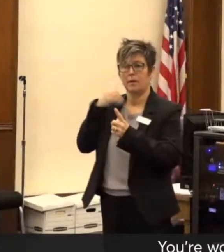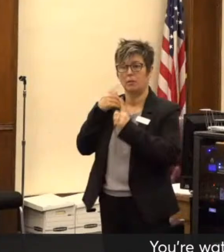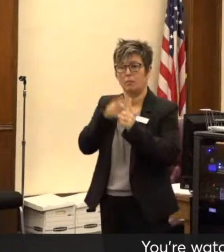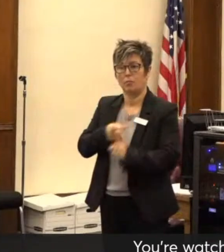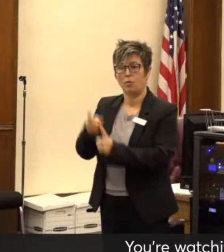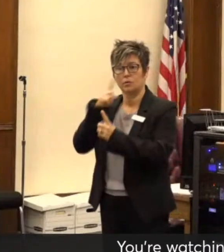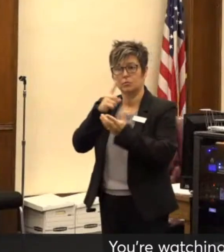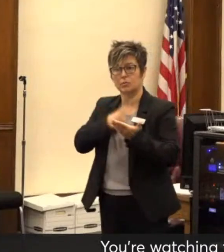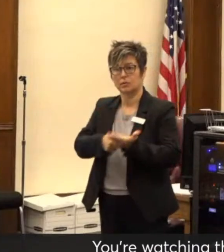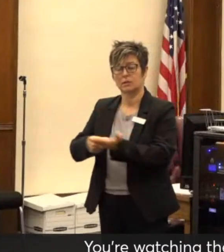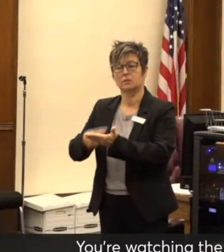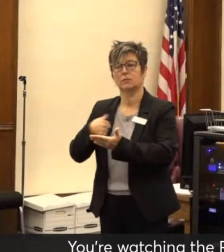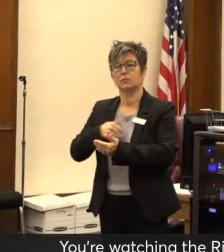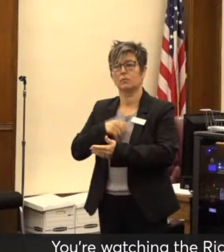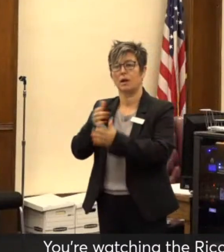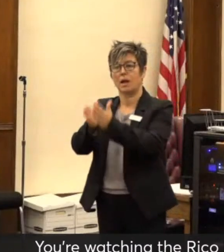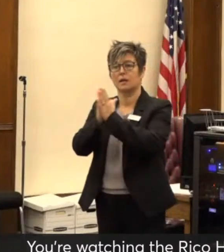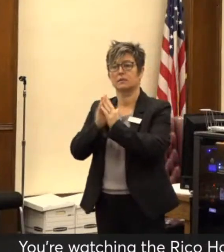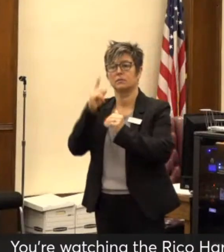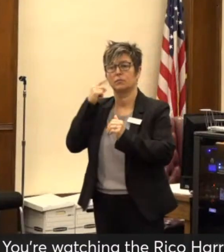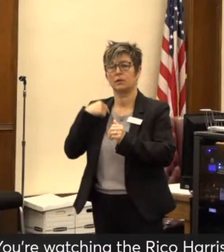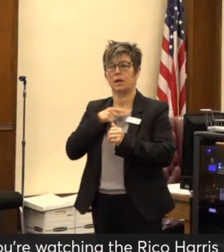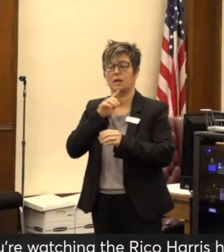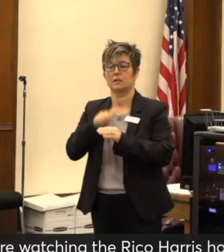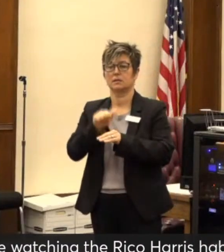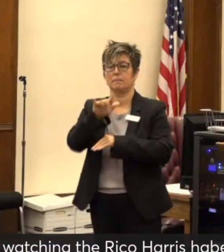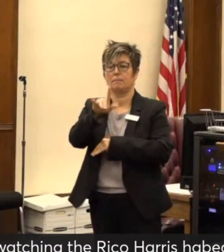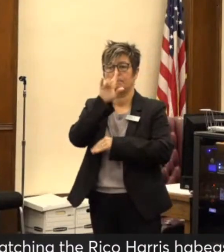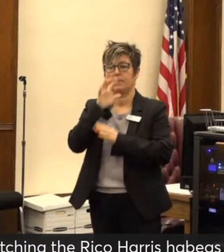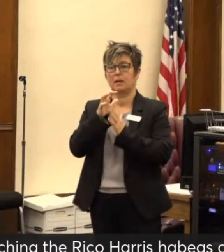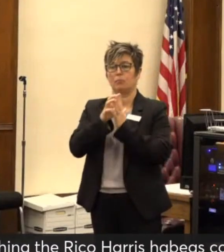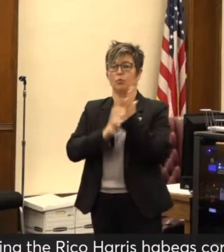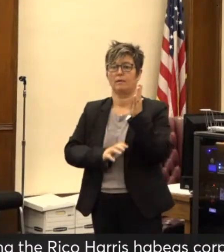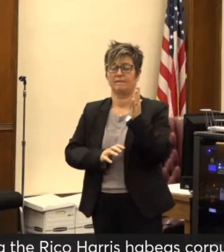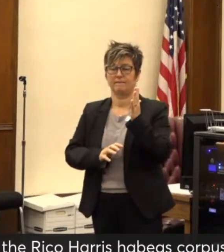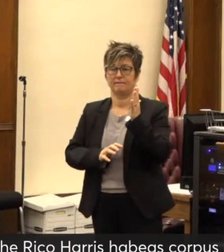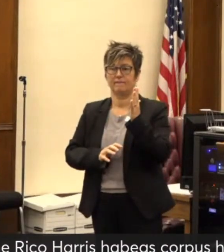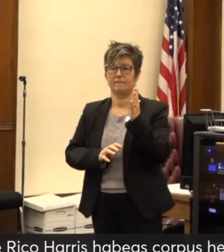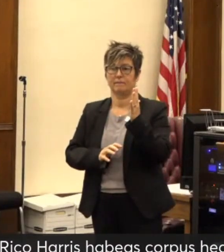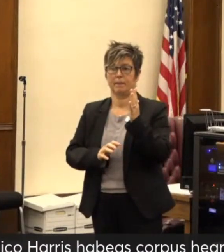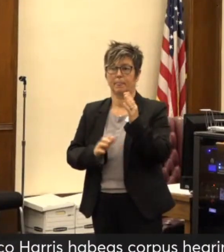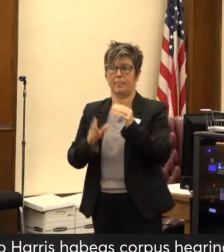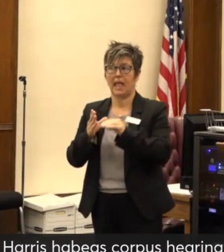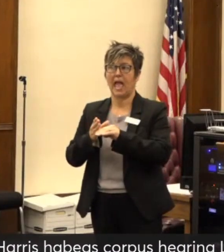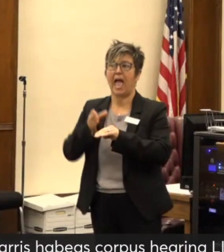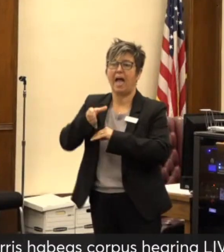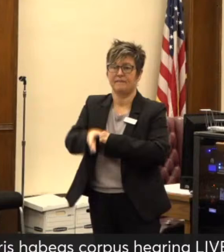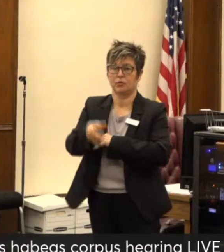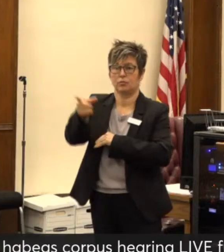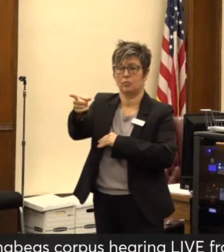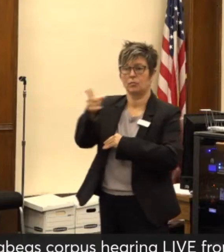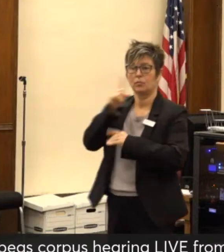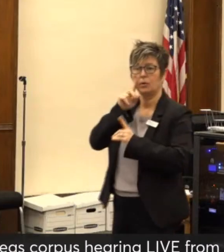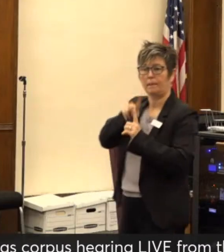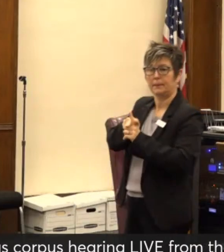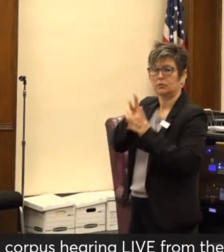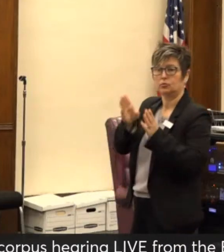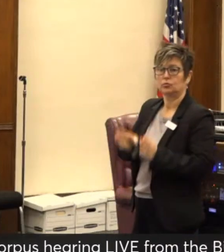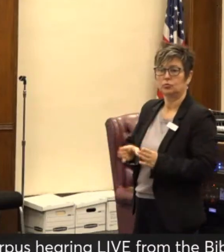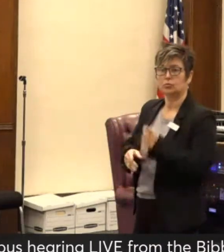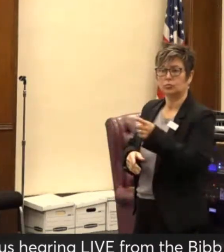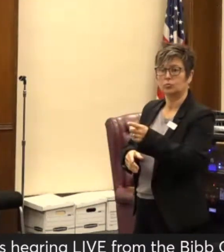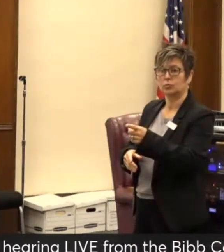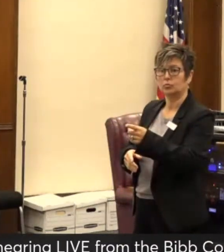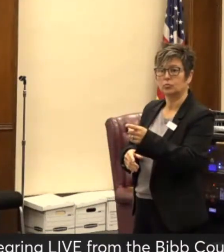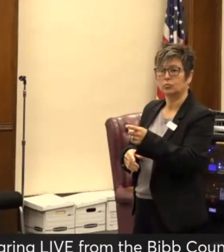the ability to submit our brief within a time after petitioner has. And then of course, petitioner would then have